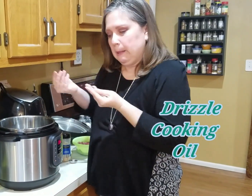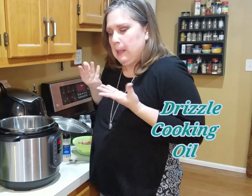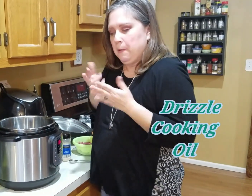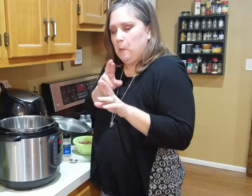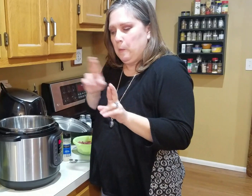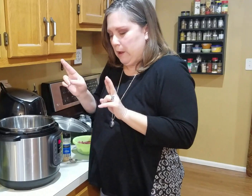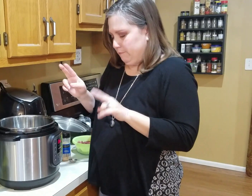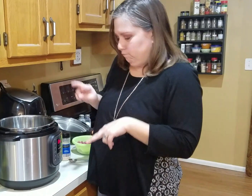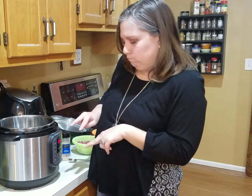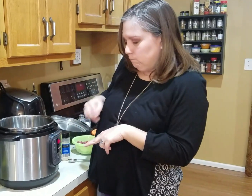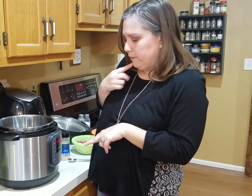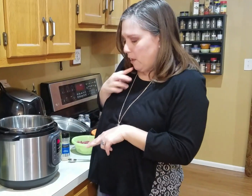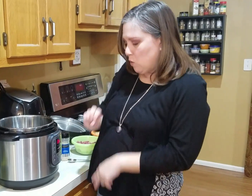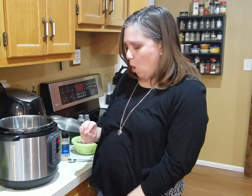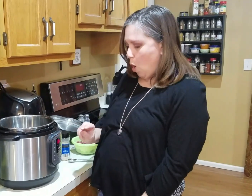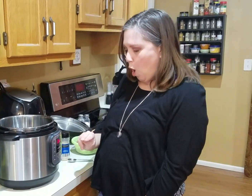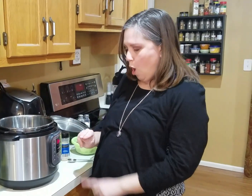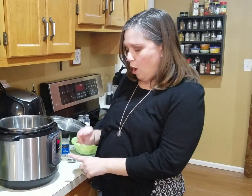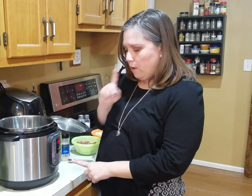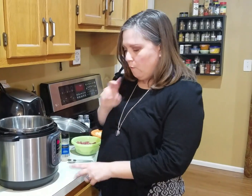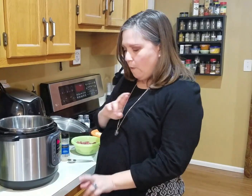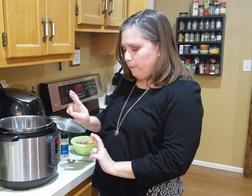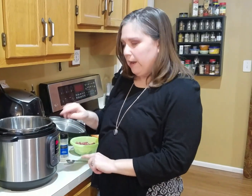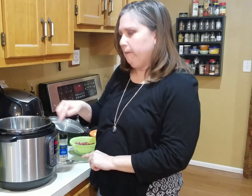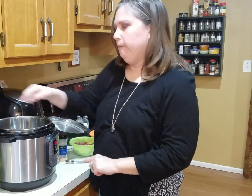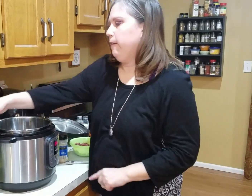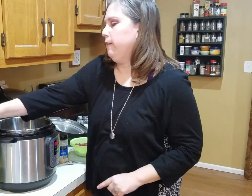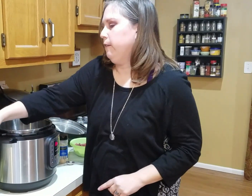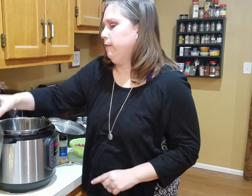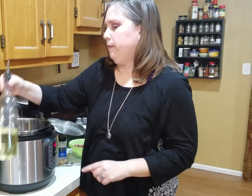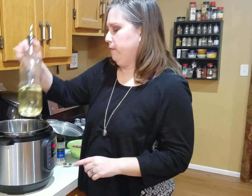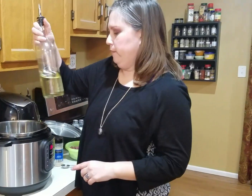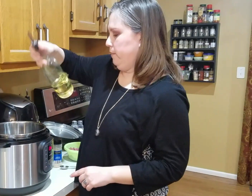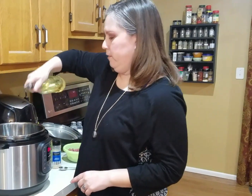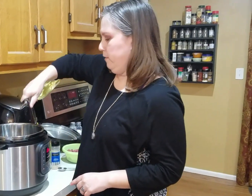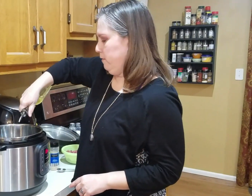I just heard the pot beep, letting me know it's ready, telling me that it's on and ready to start sauteing.